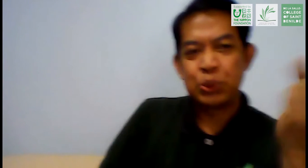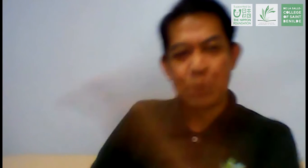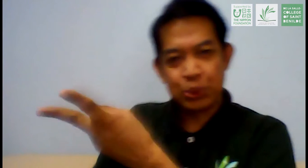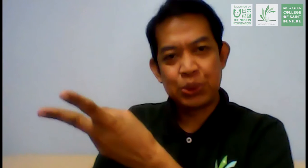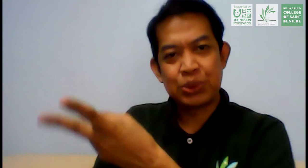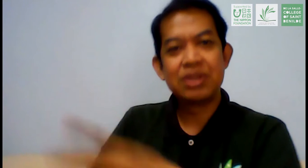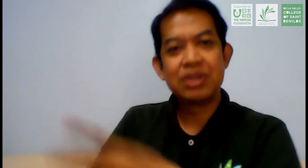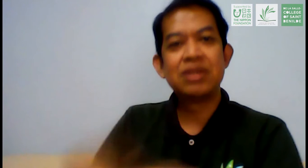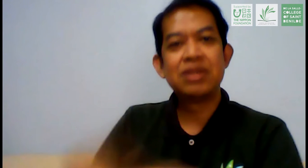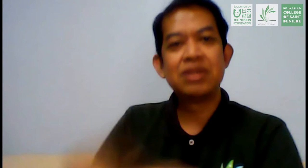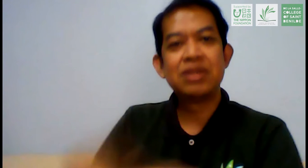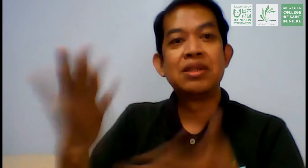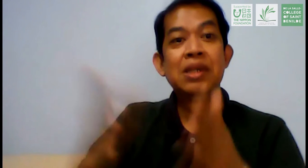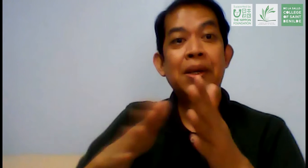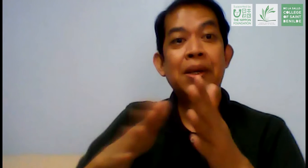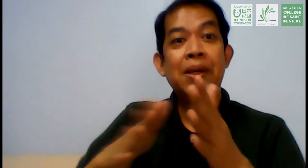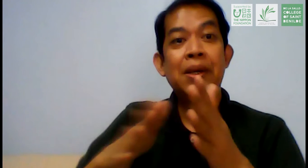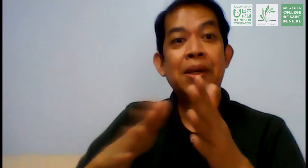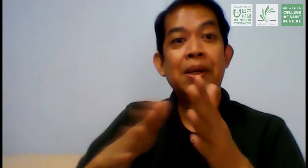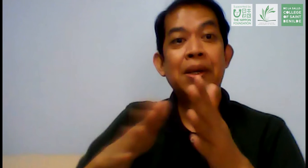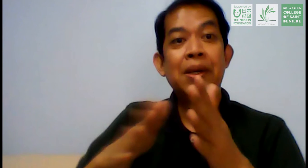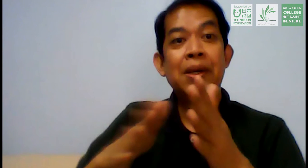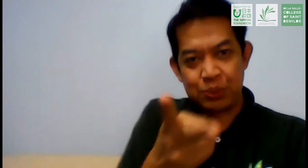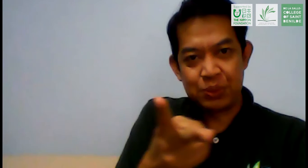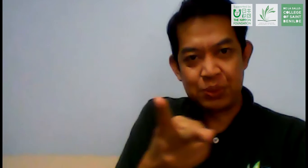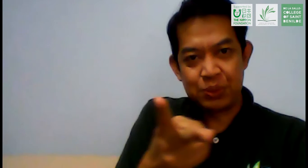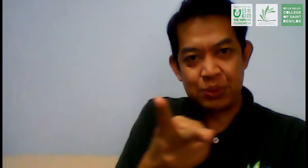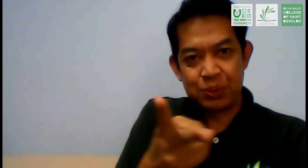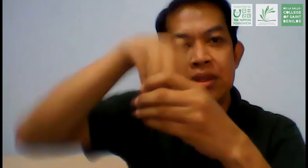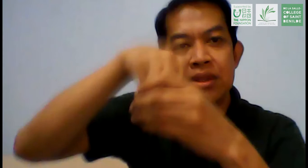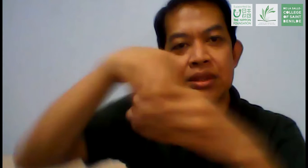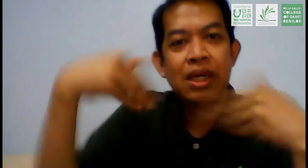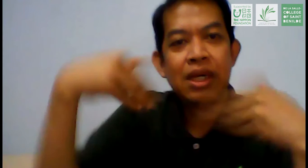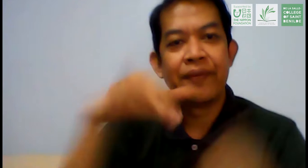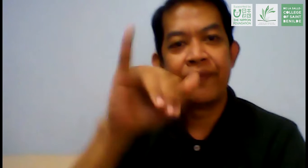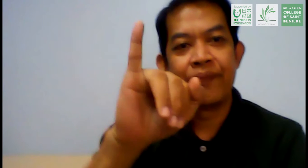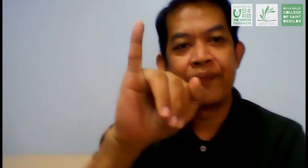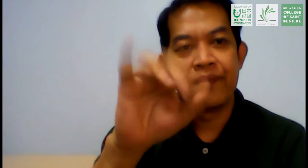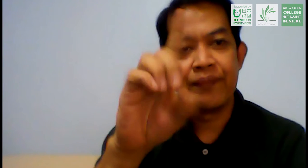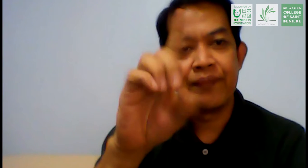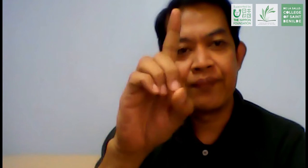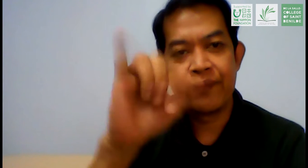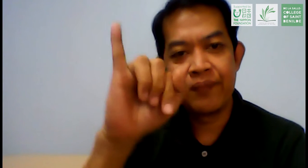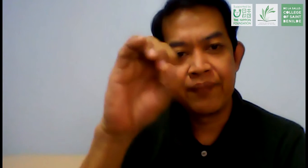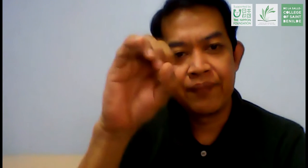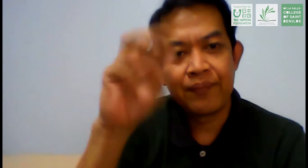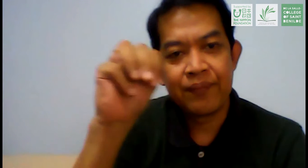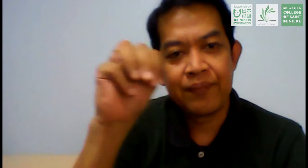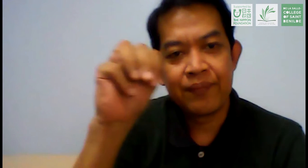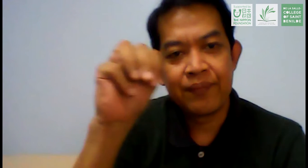used using that sign, right? And it's also directional. So right, left. It really depends on